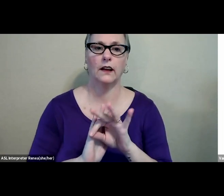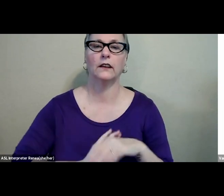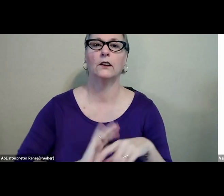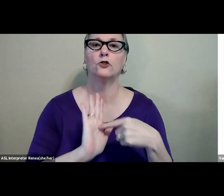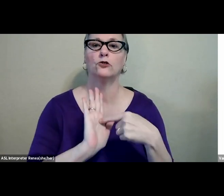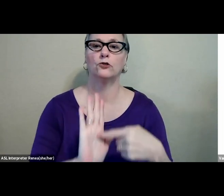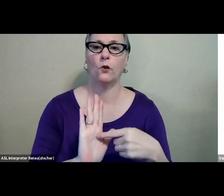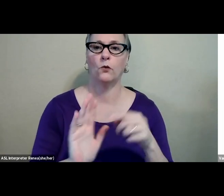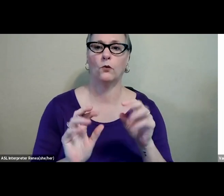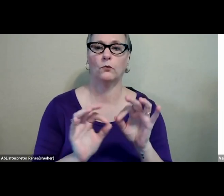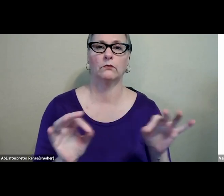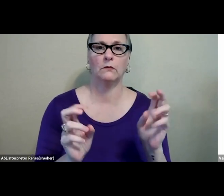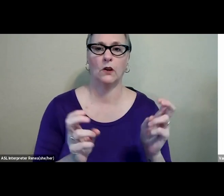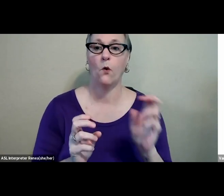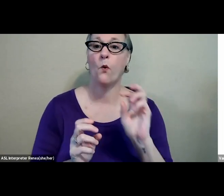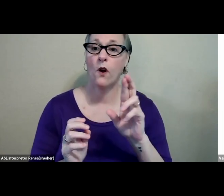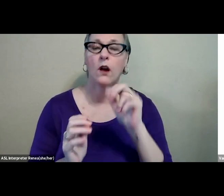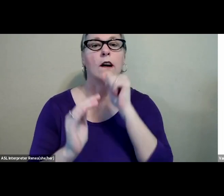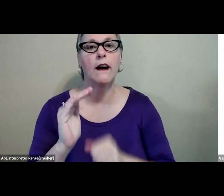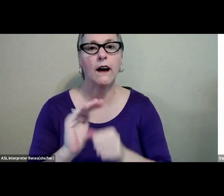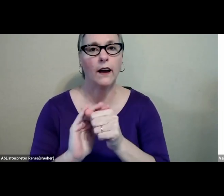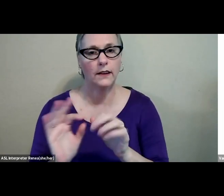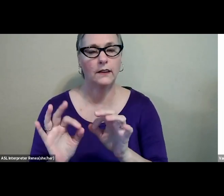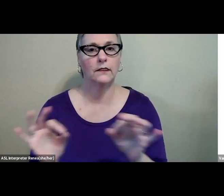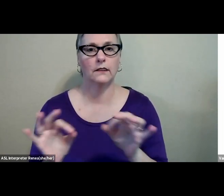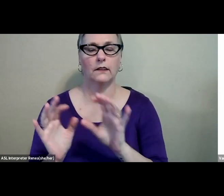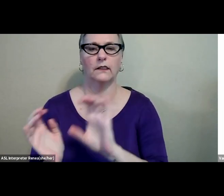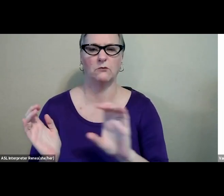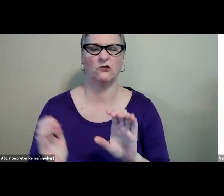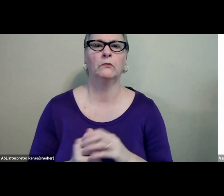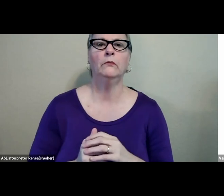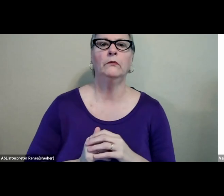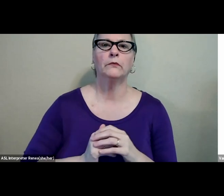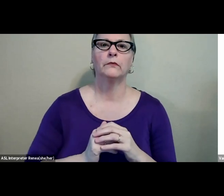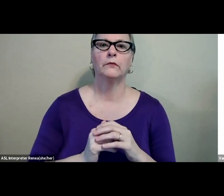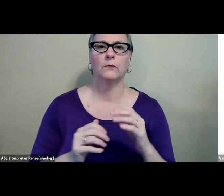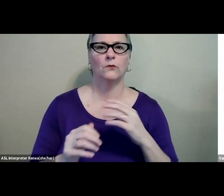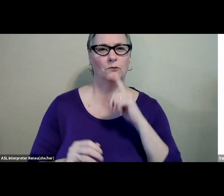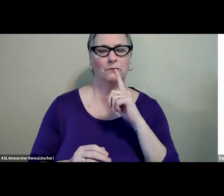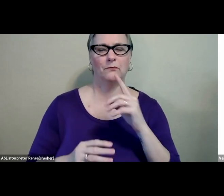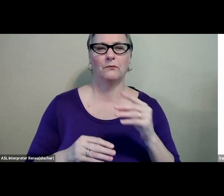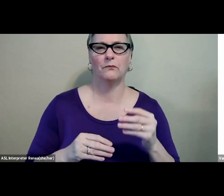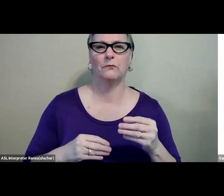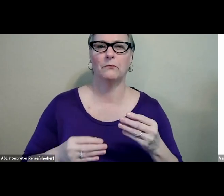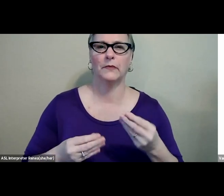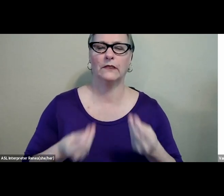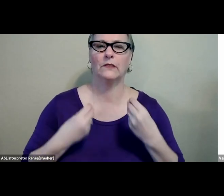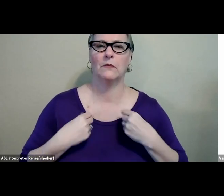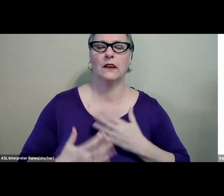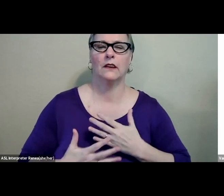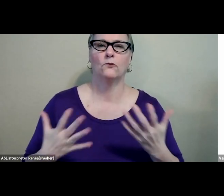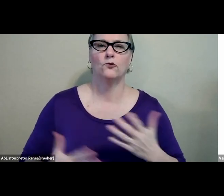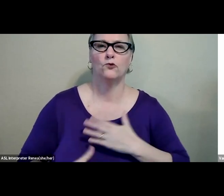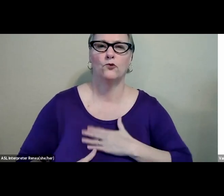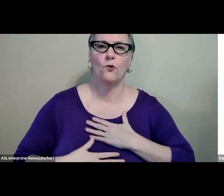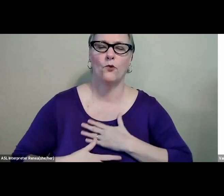or hide the subtitles it brings me so much joy to share this space with fellow